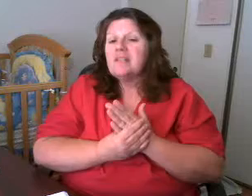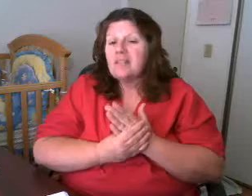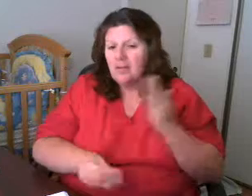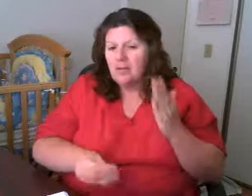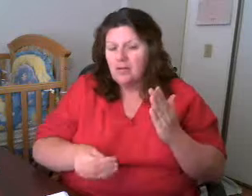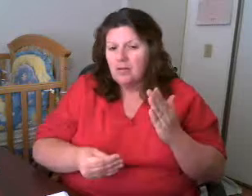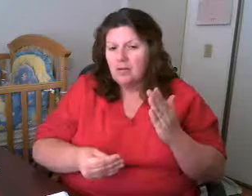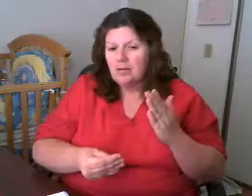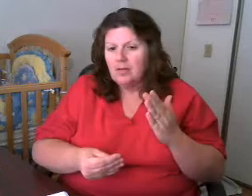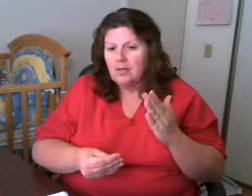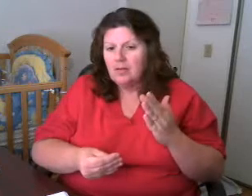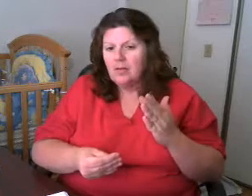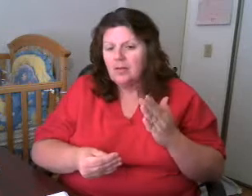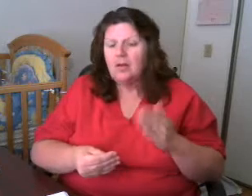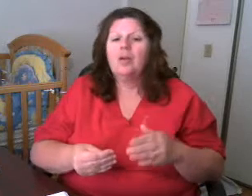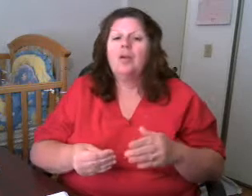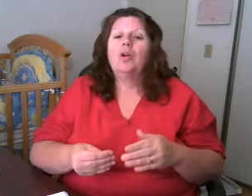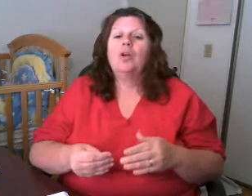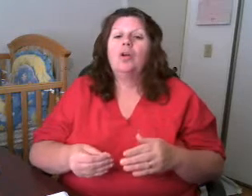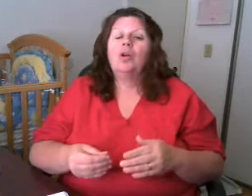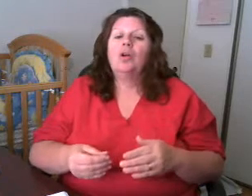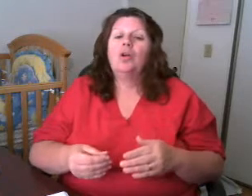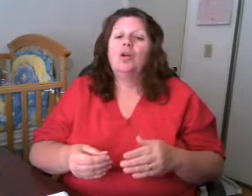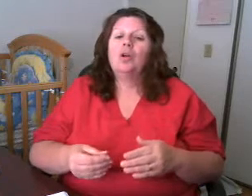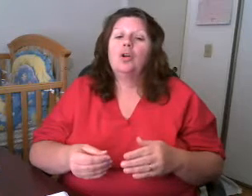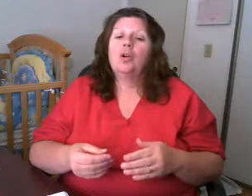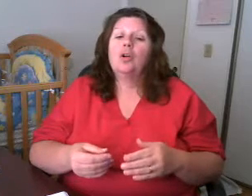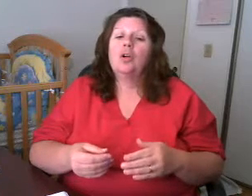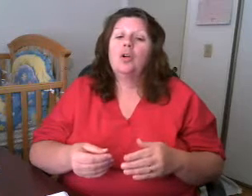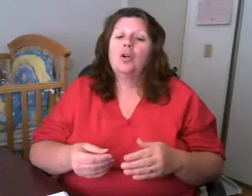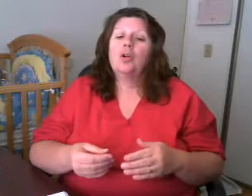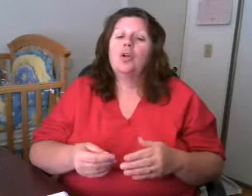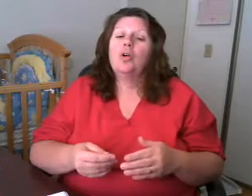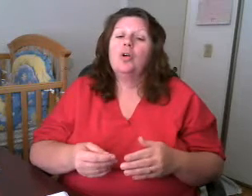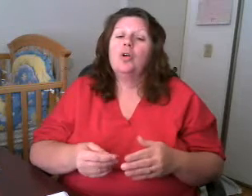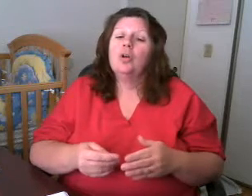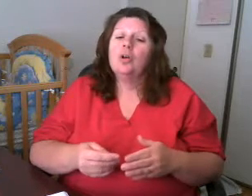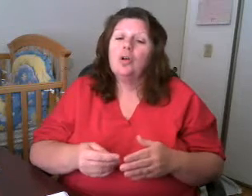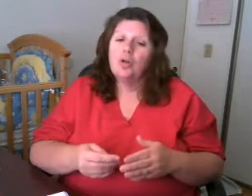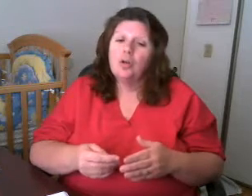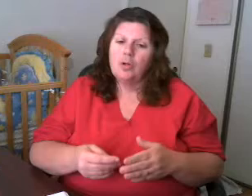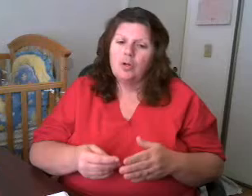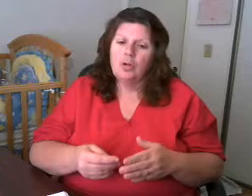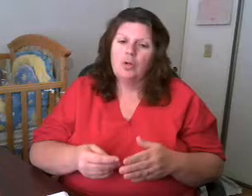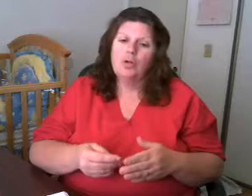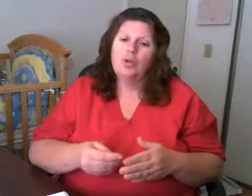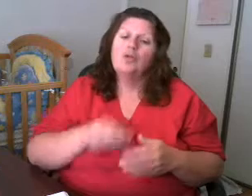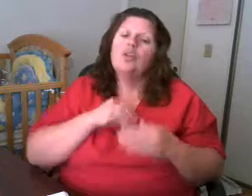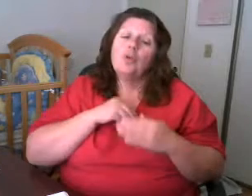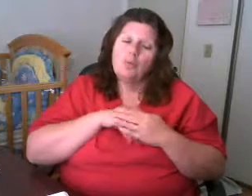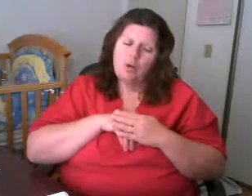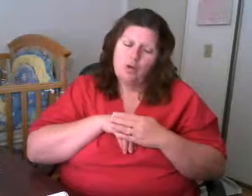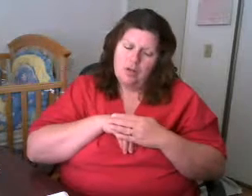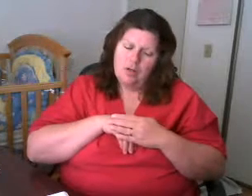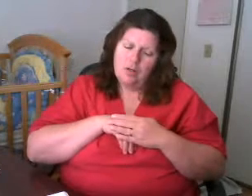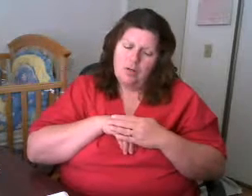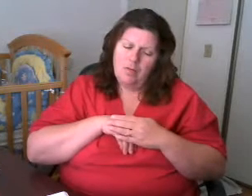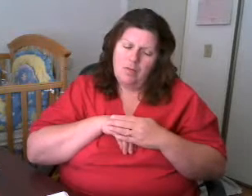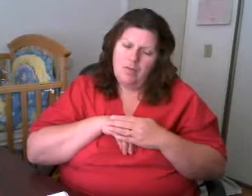and professional conduct. Okay, some of this information we're going to also talk about when we start talking about the code of professional conduct, which will